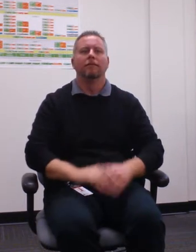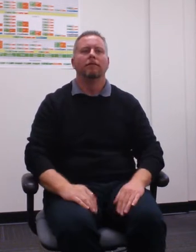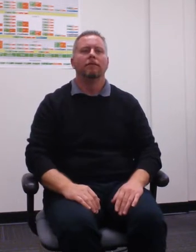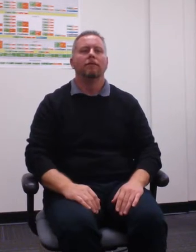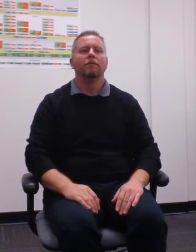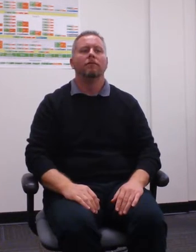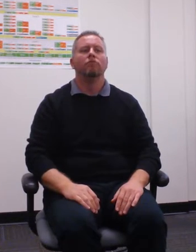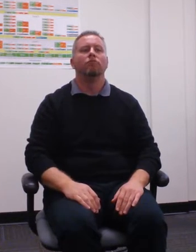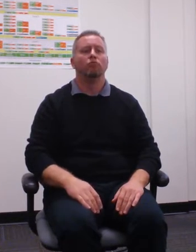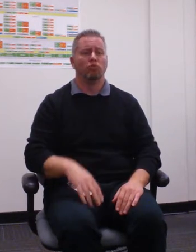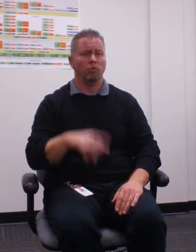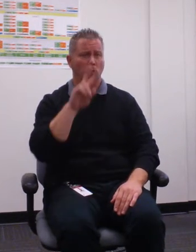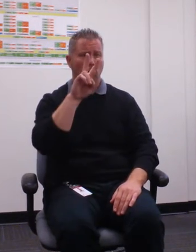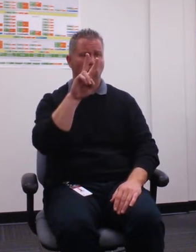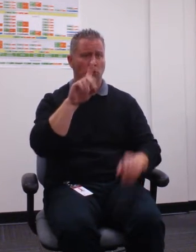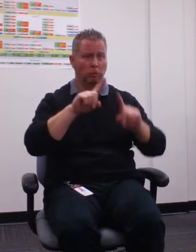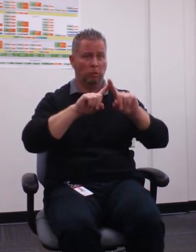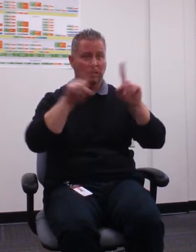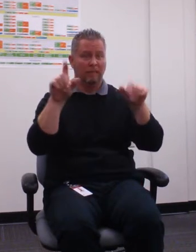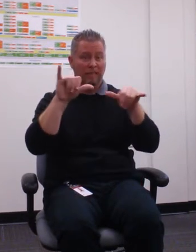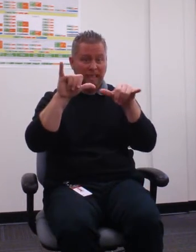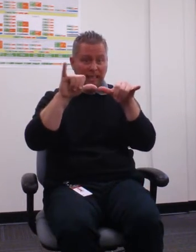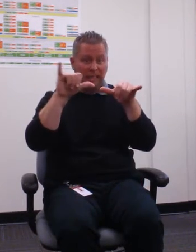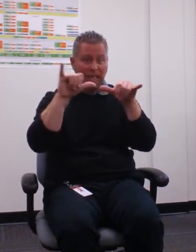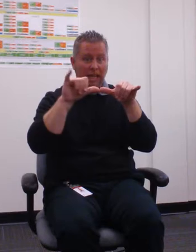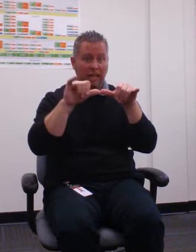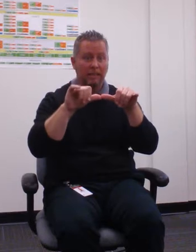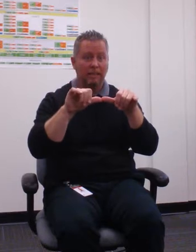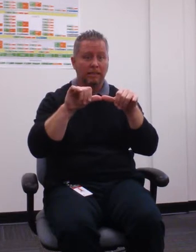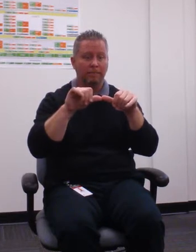There are two different size adapters